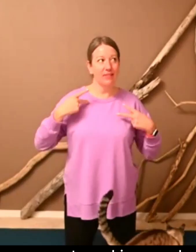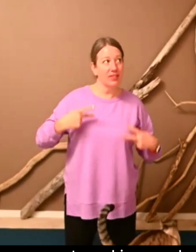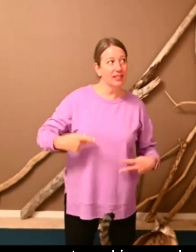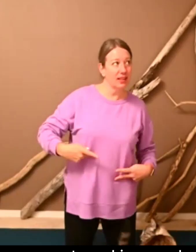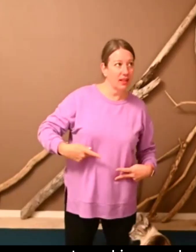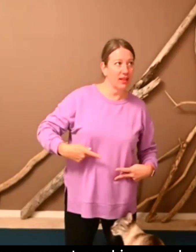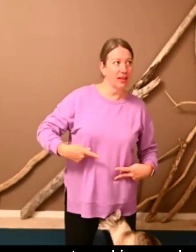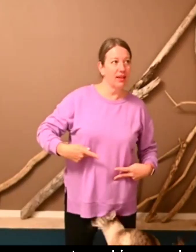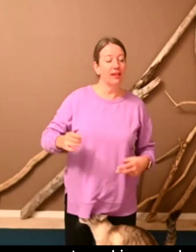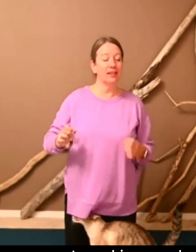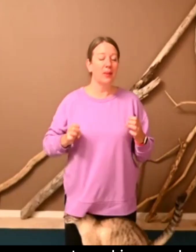and in your body,